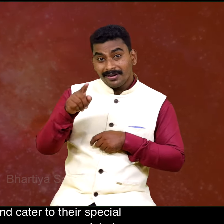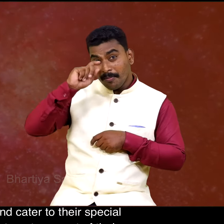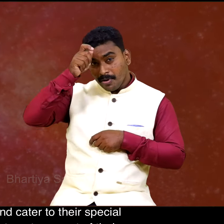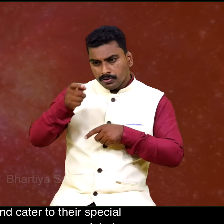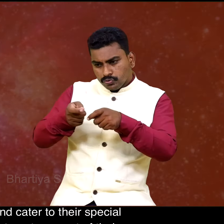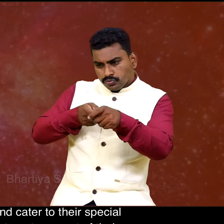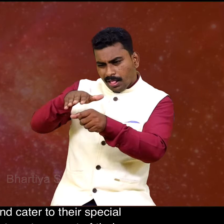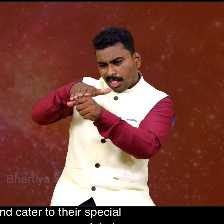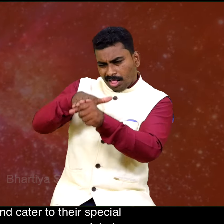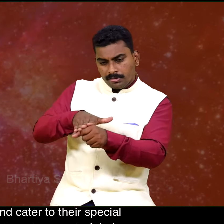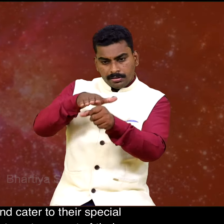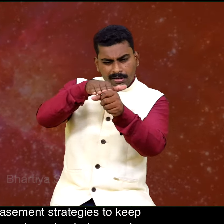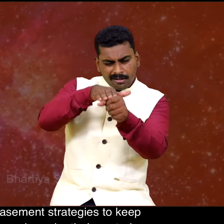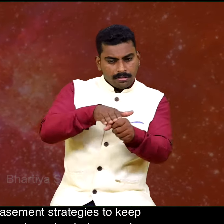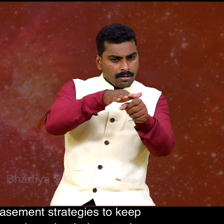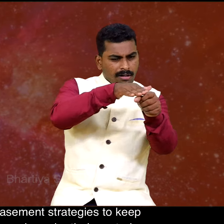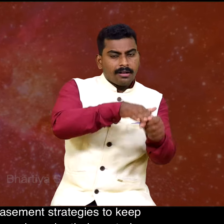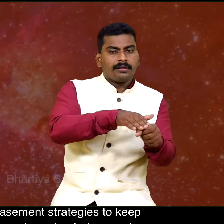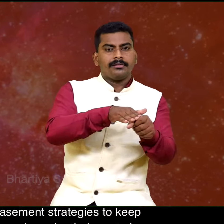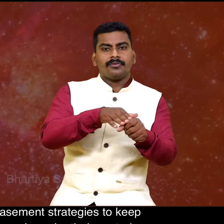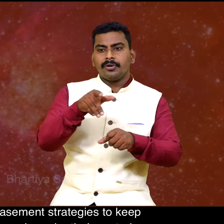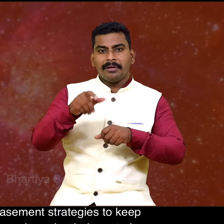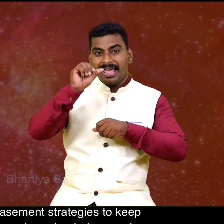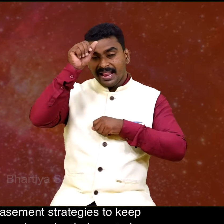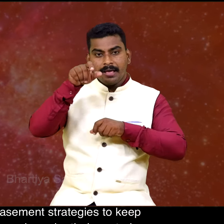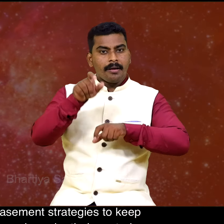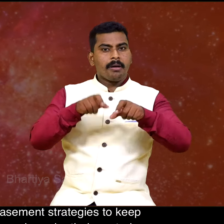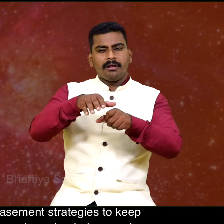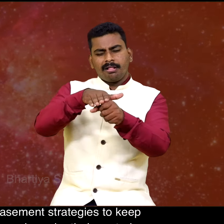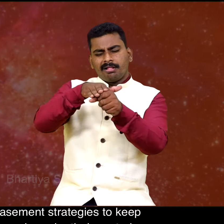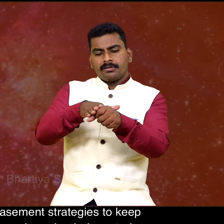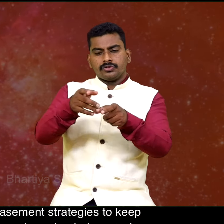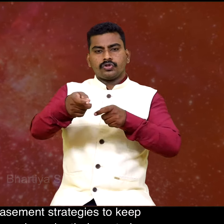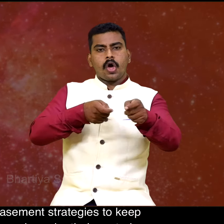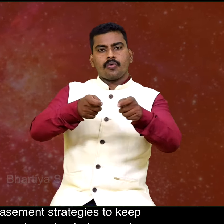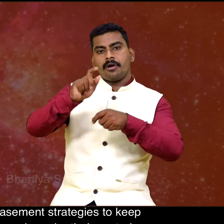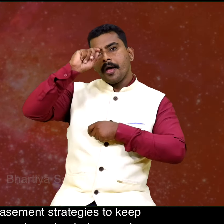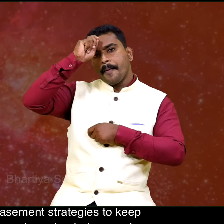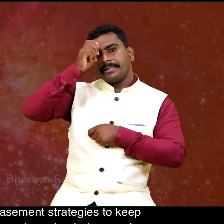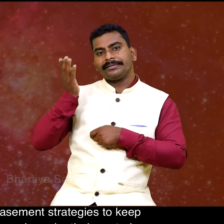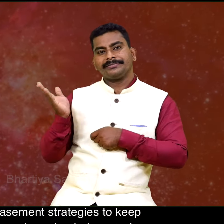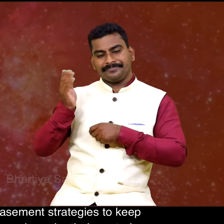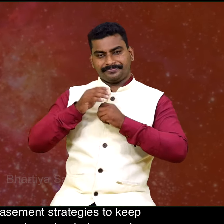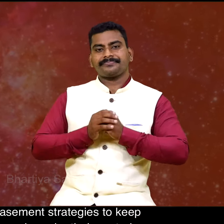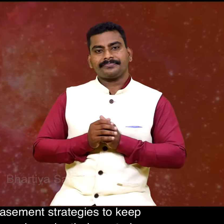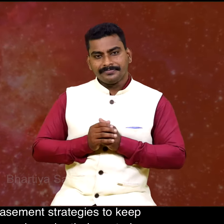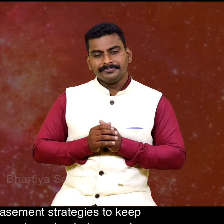their appeasement strategies to keep the people under their control.